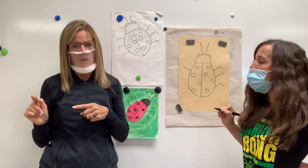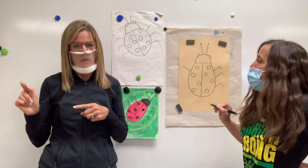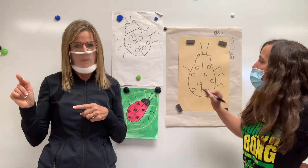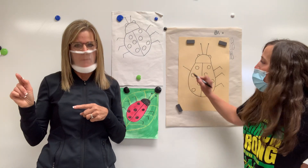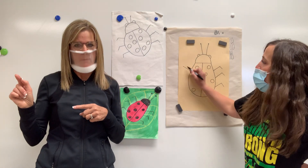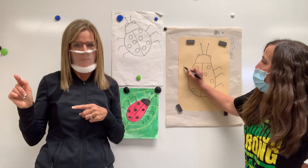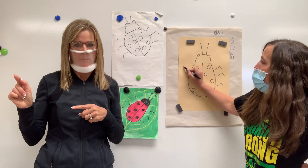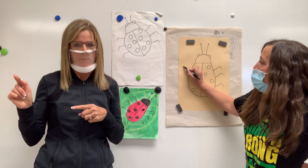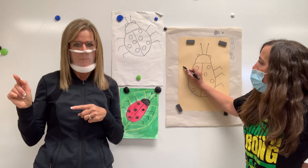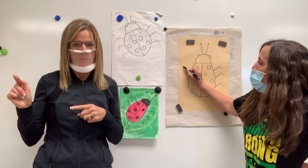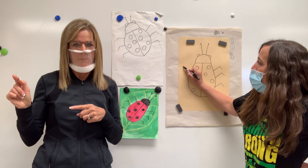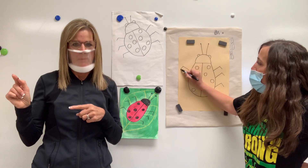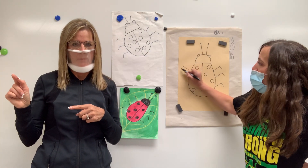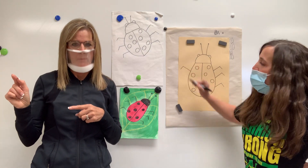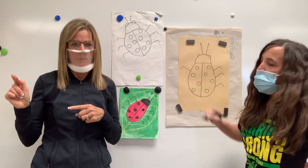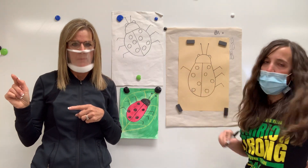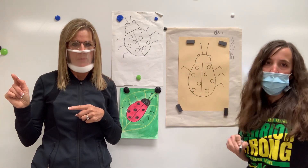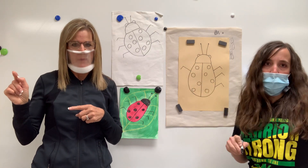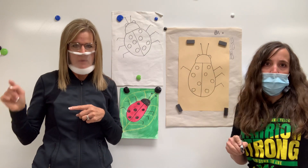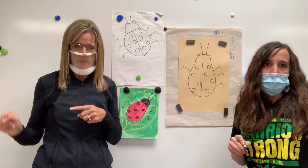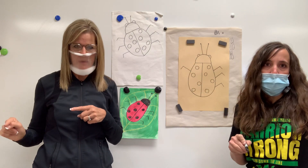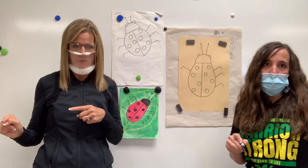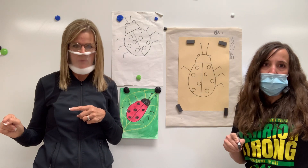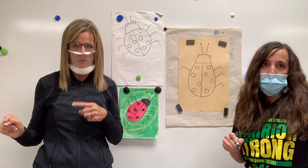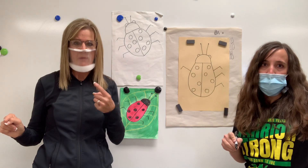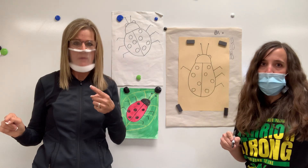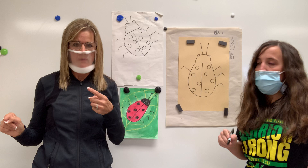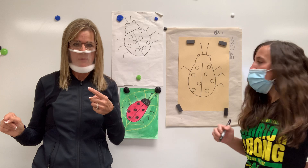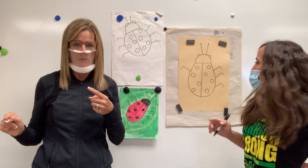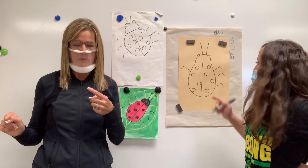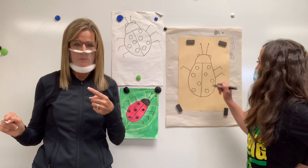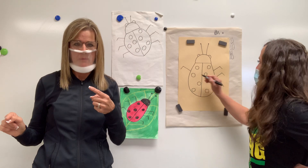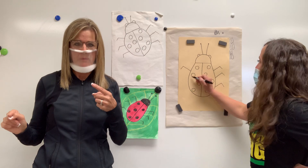little ways, and down a little ways.